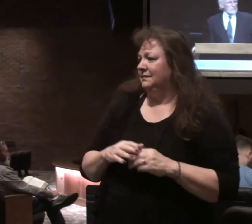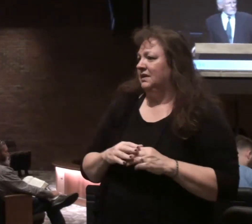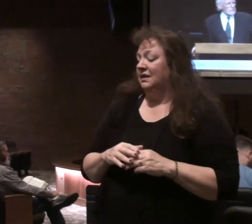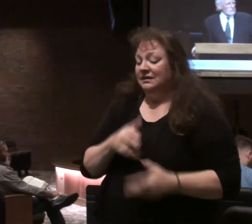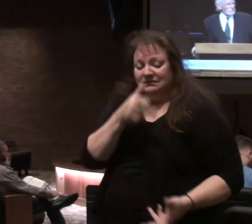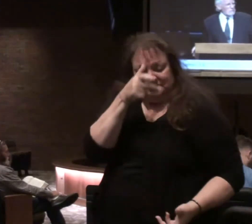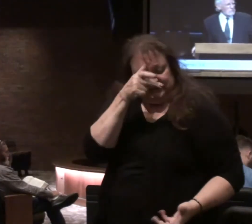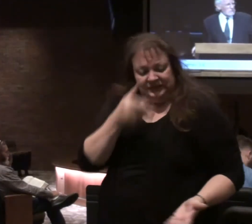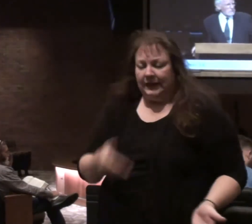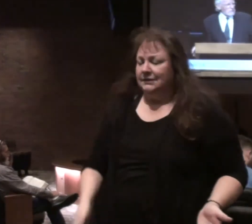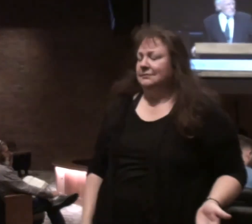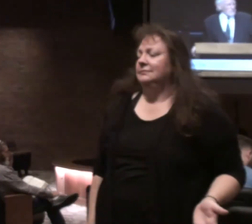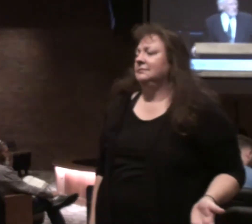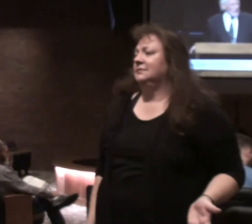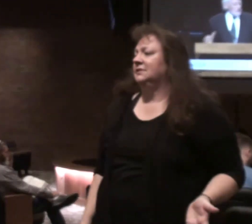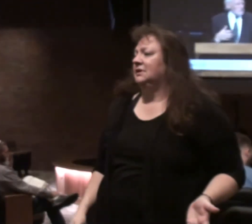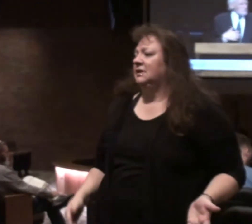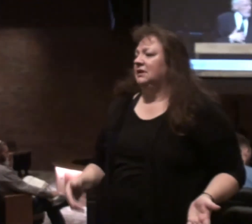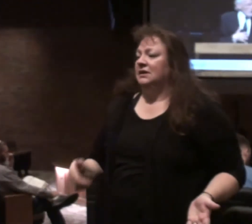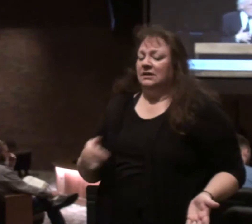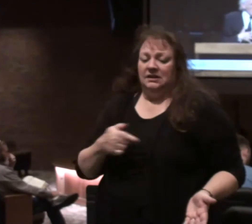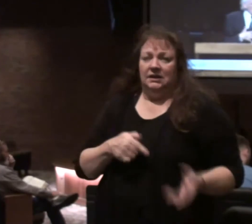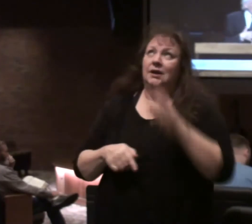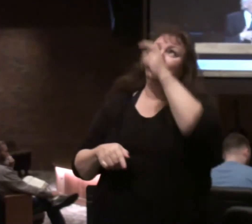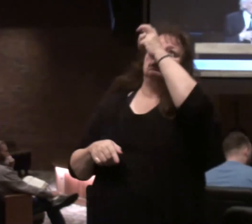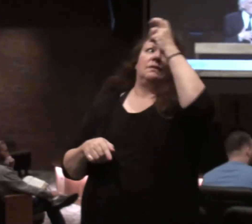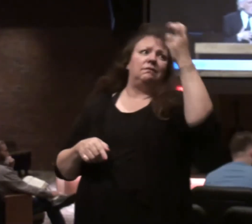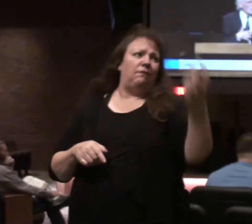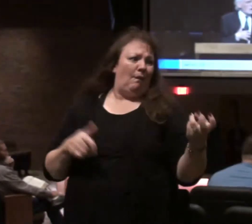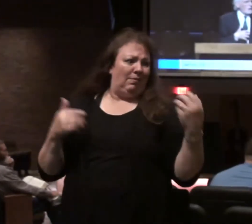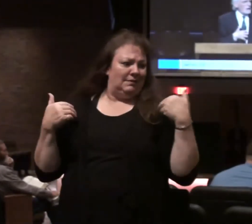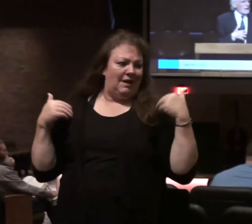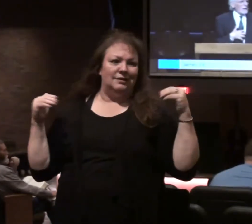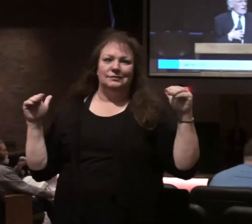The devil. We're fallen beings.